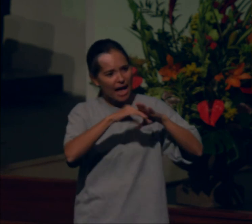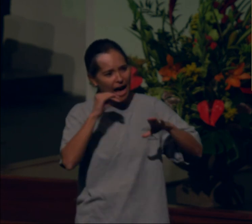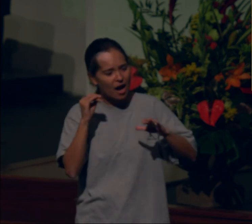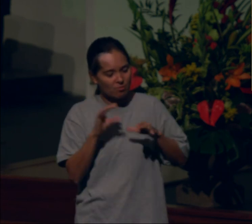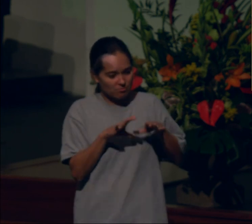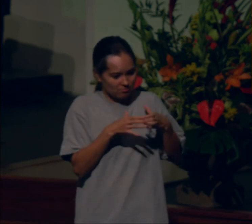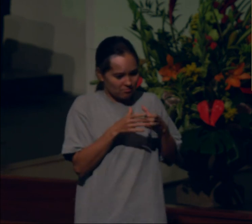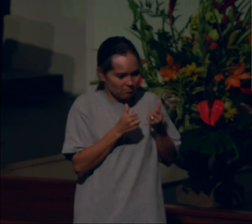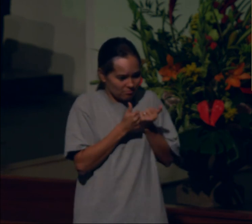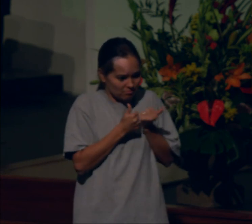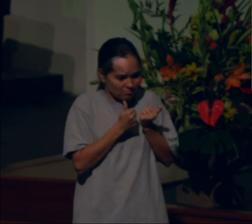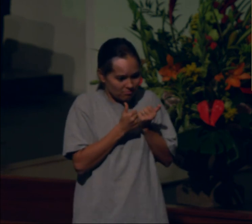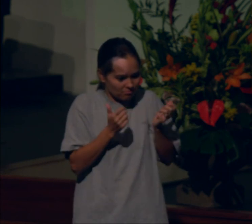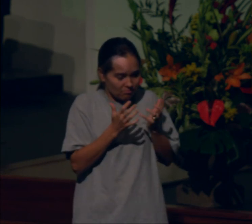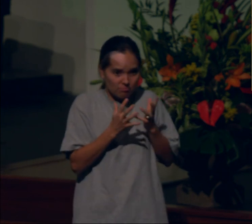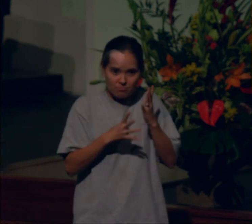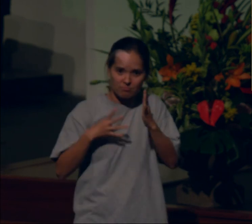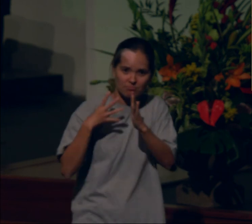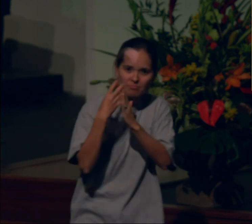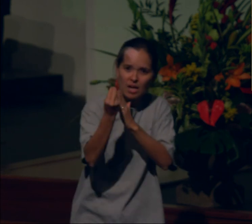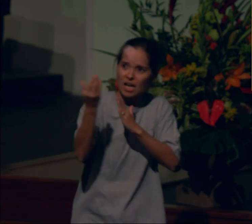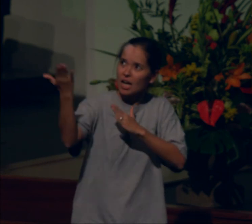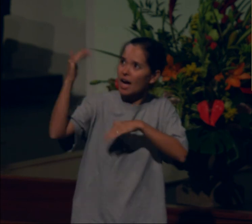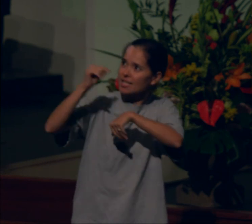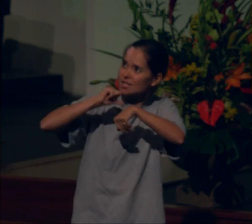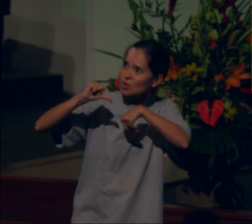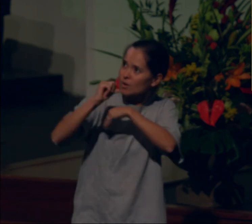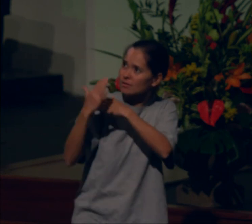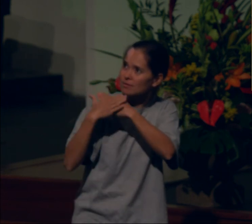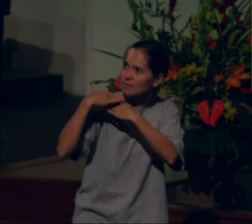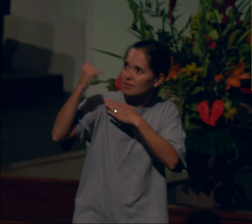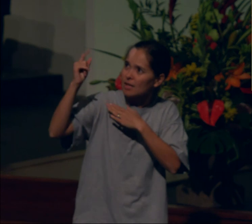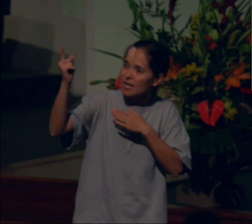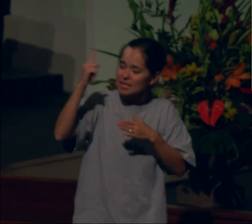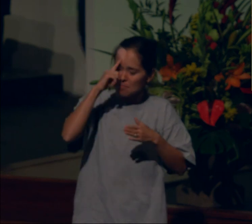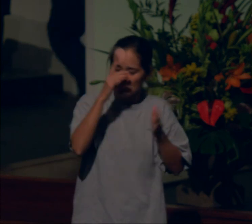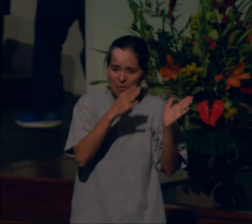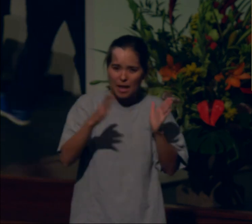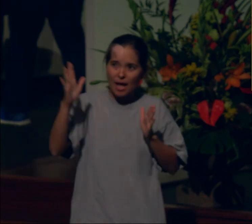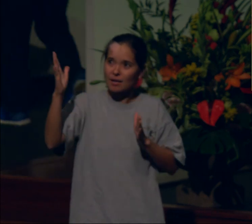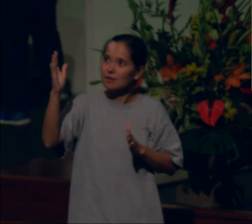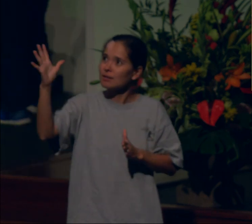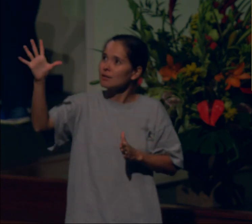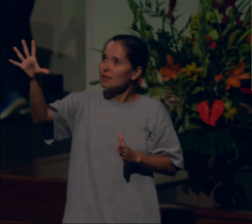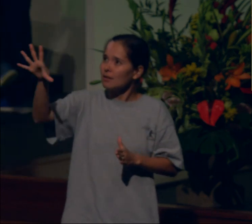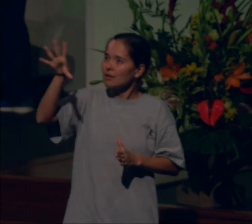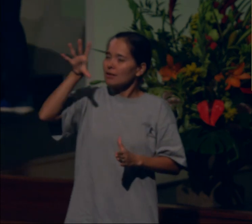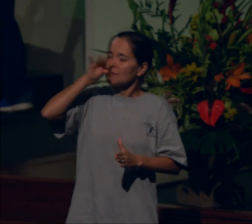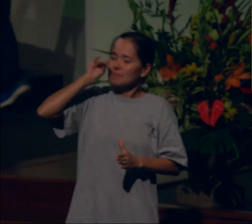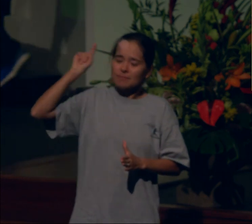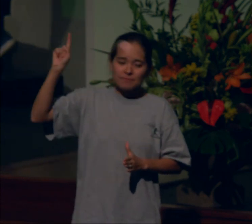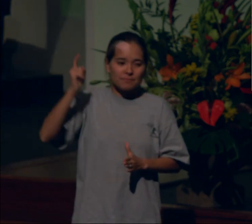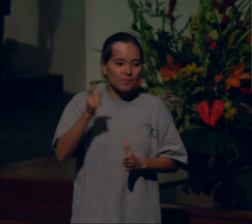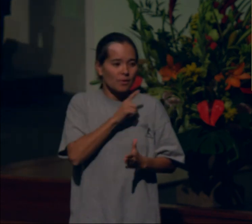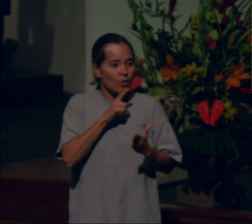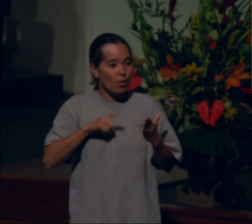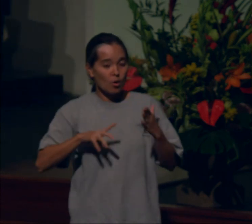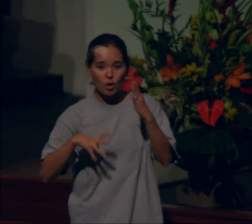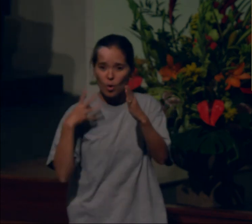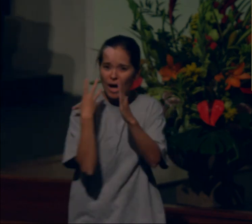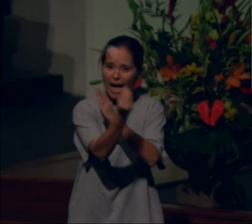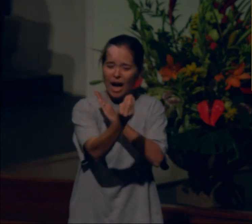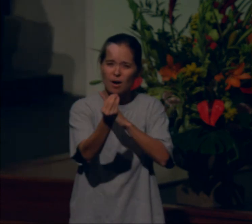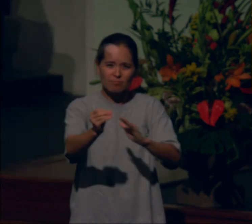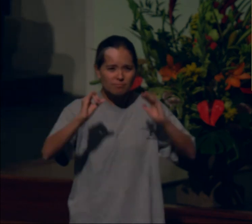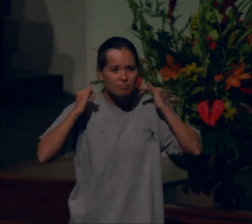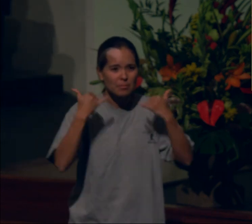fire of the Holy Ghost, with the anointing of God upon you, with the breath of God putting wind in your sails, and get out those doors and go